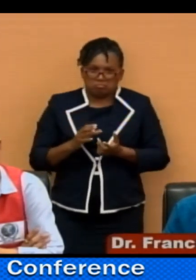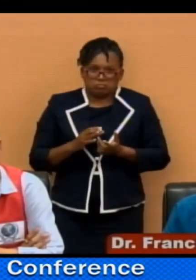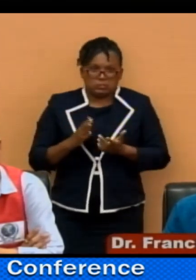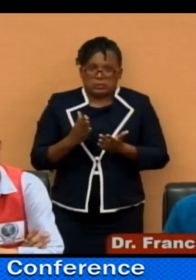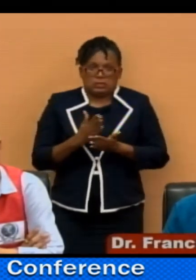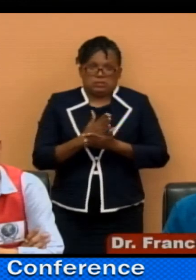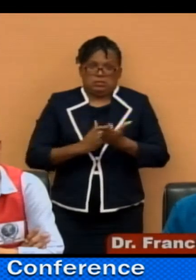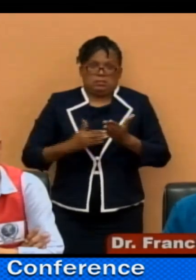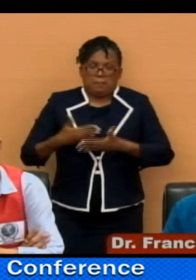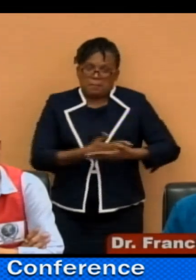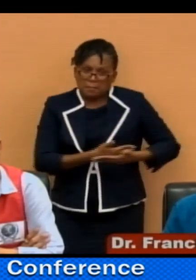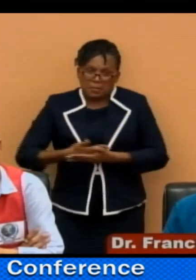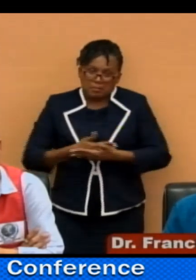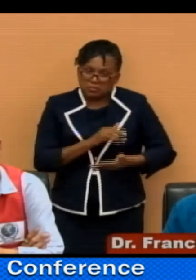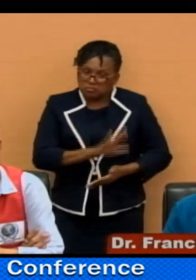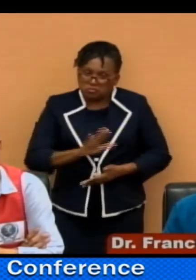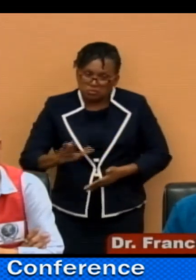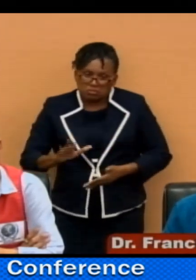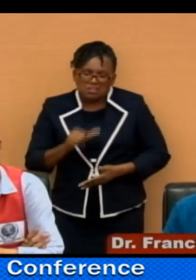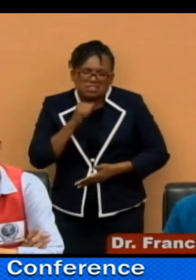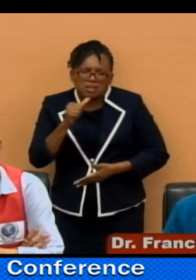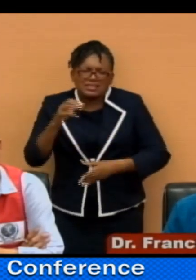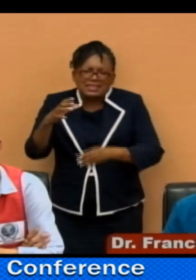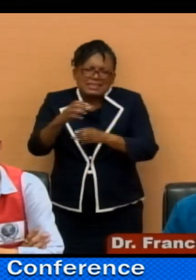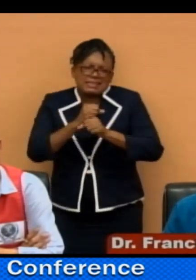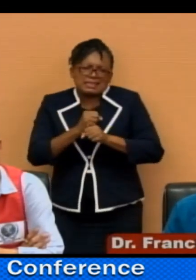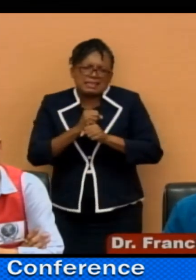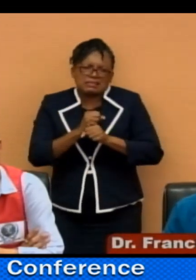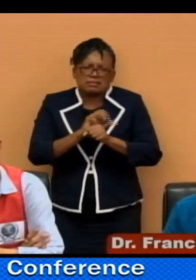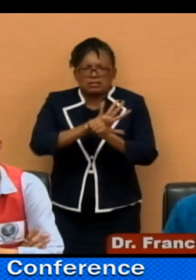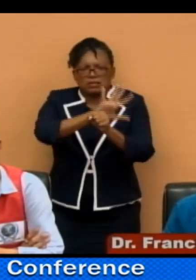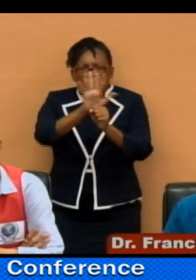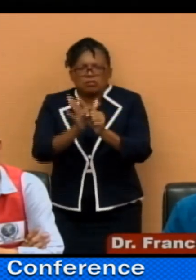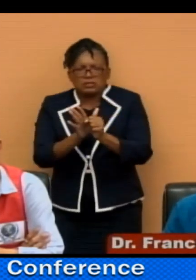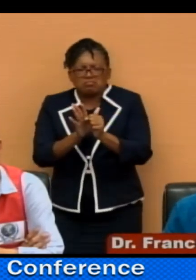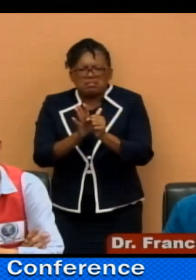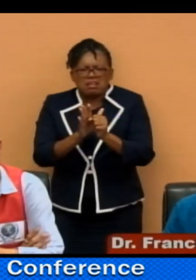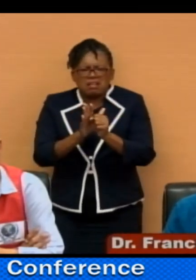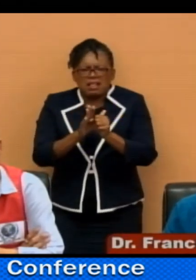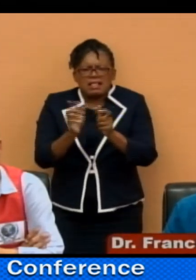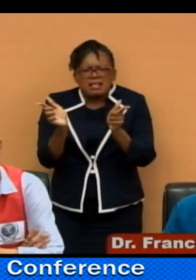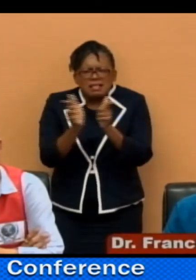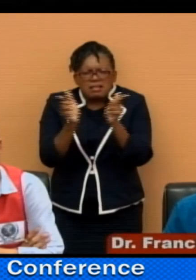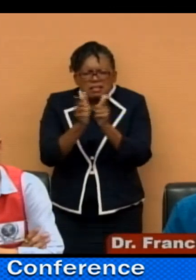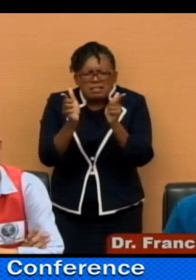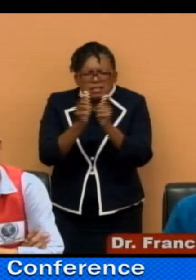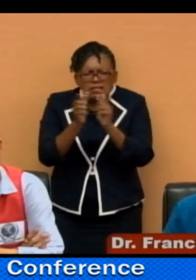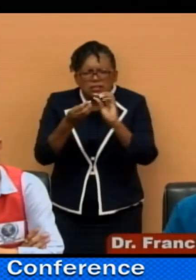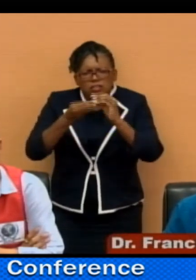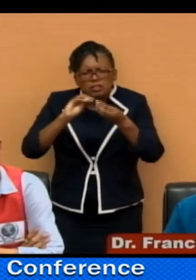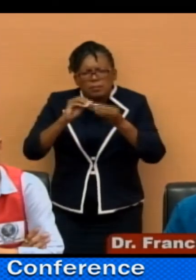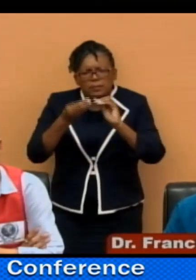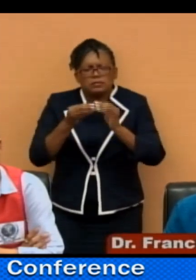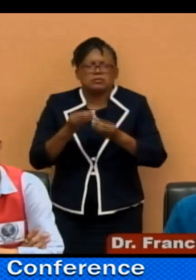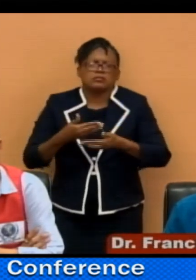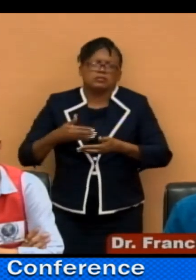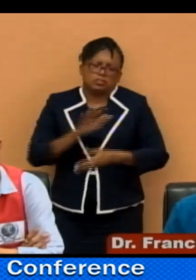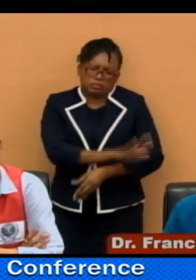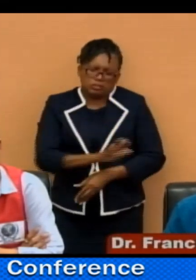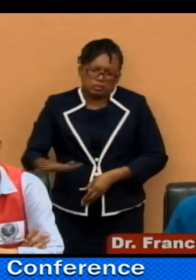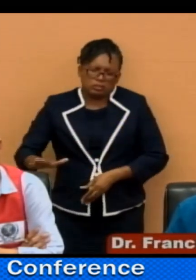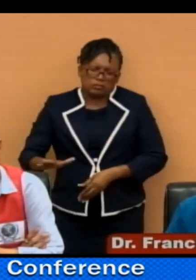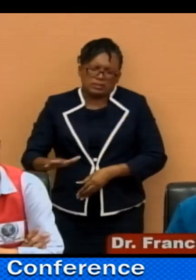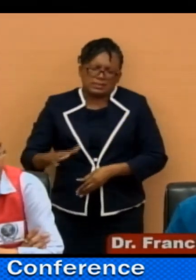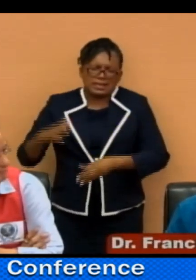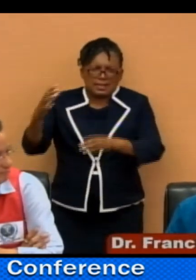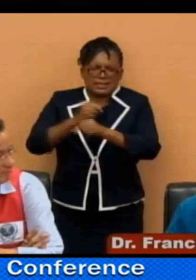honest. There are reports of very, very minimal numbers of children getting infected. And when you look at the places where